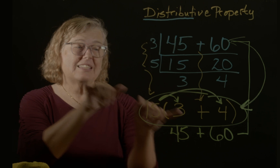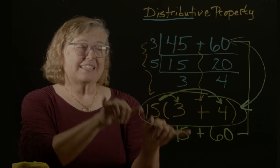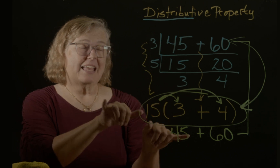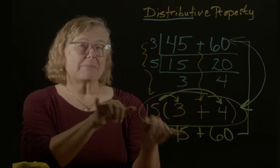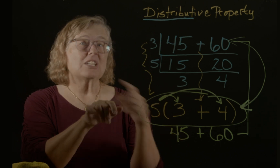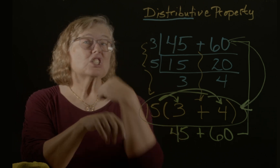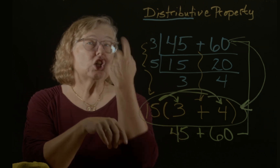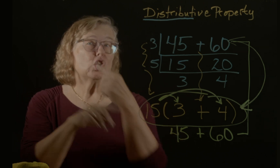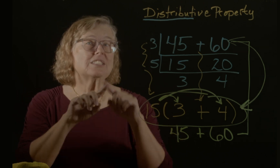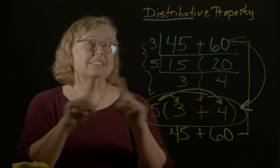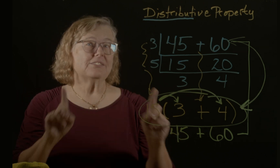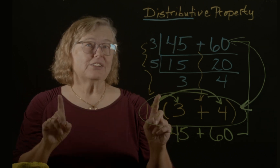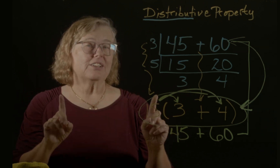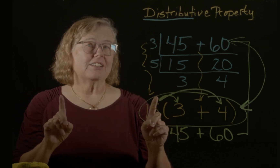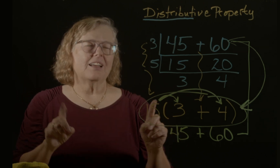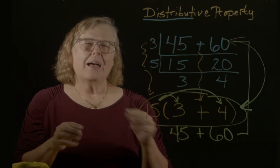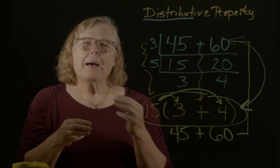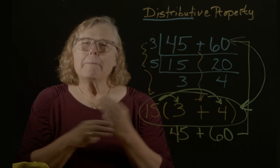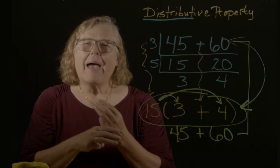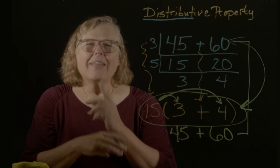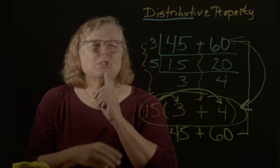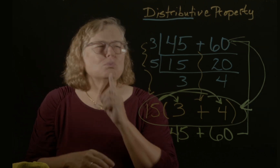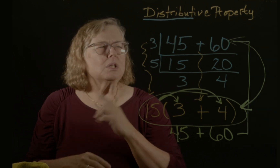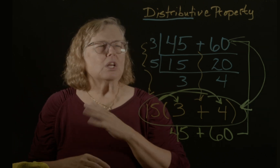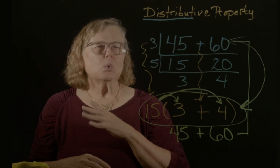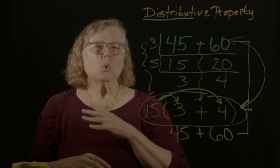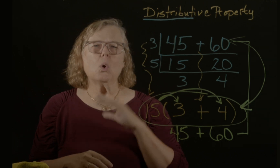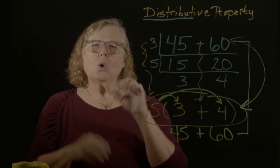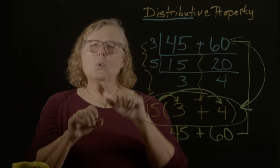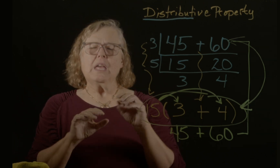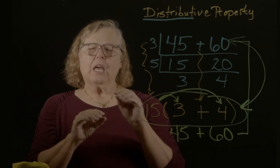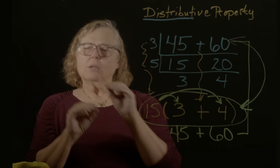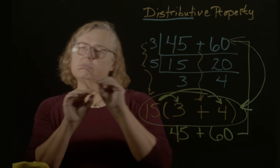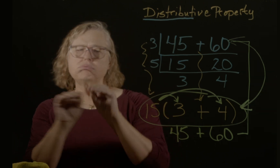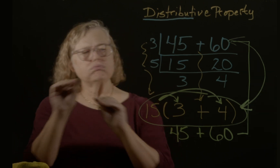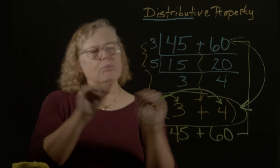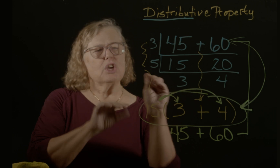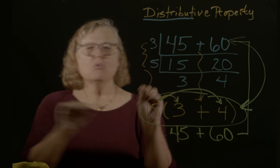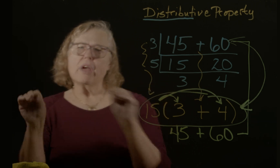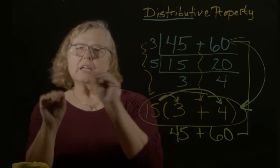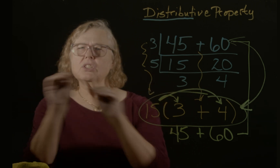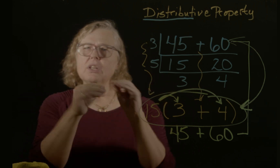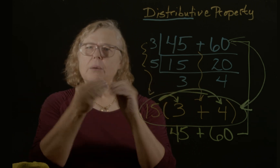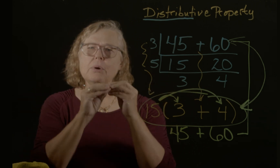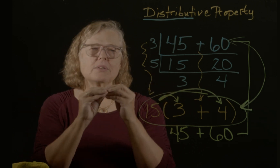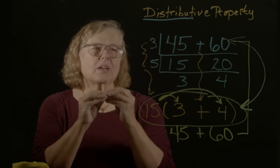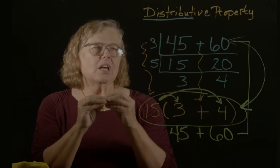They are exactly the same value though, but it looks different. Math is really so cool, you guys. We can move